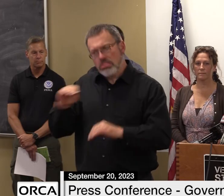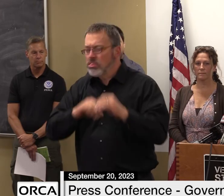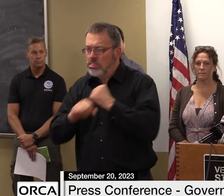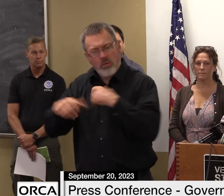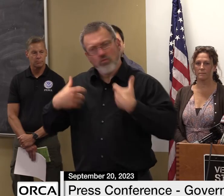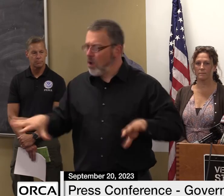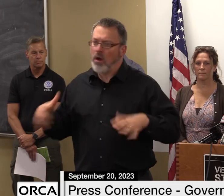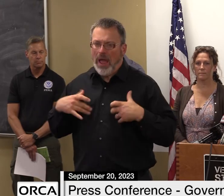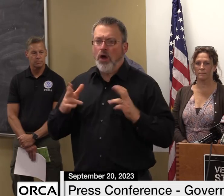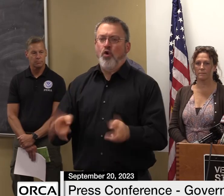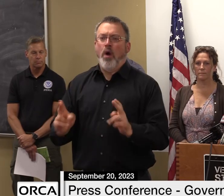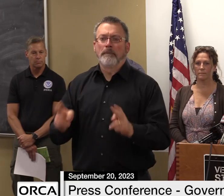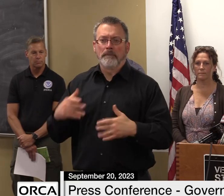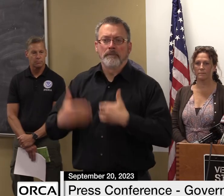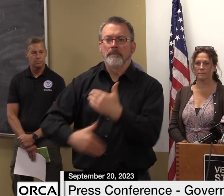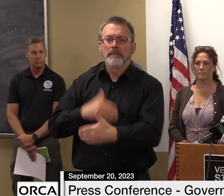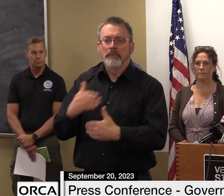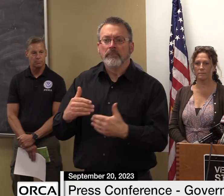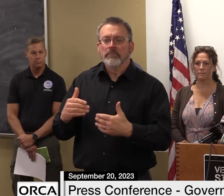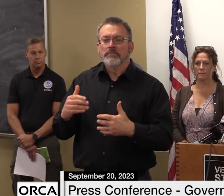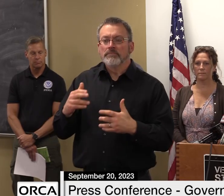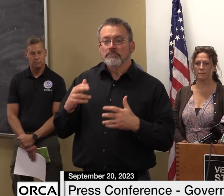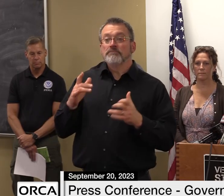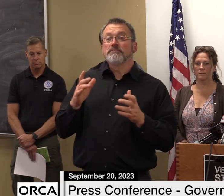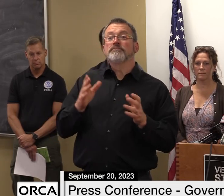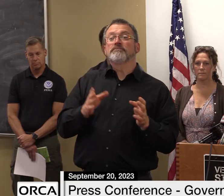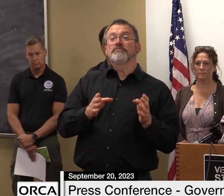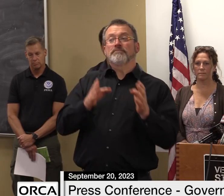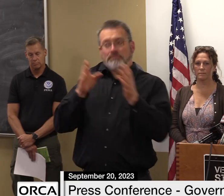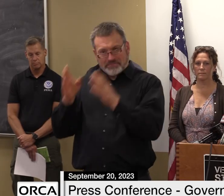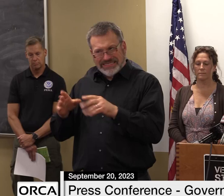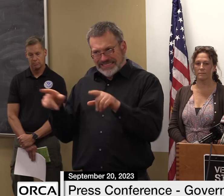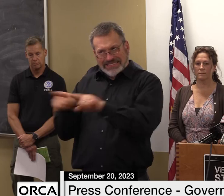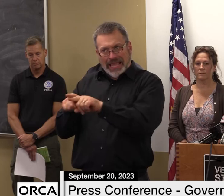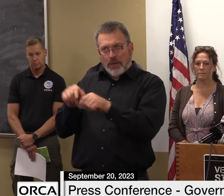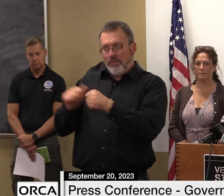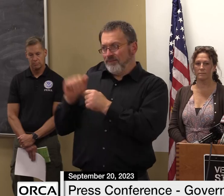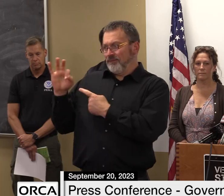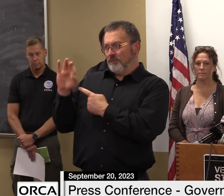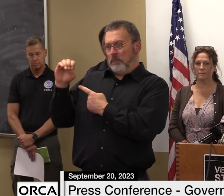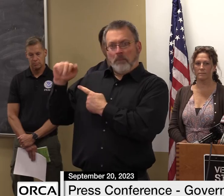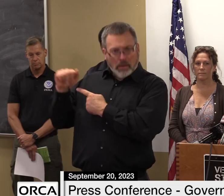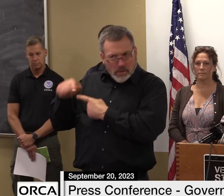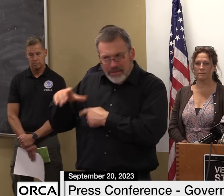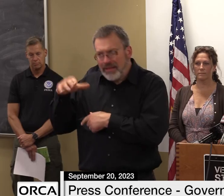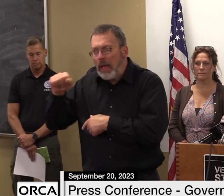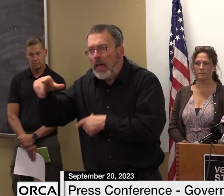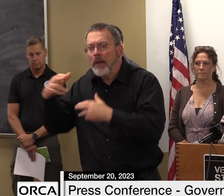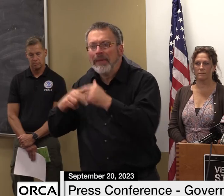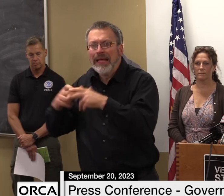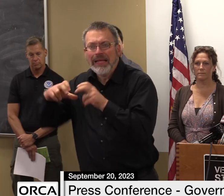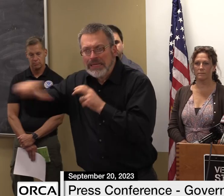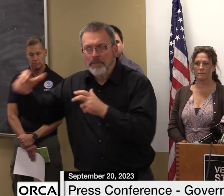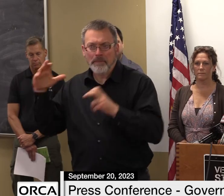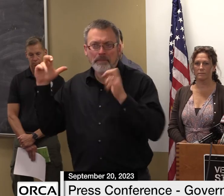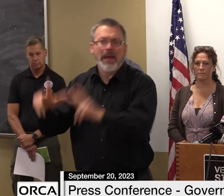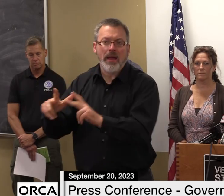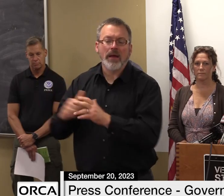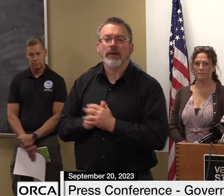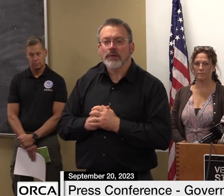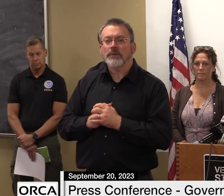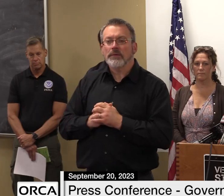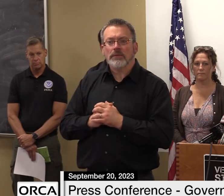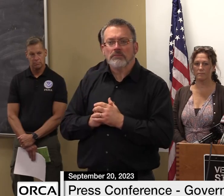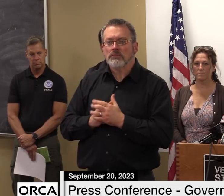buildings livable again. We will continue to work as fast as we can to get the money out the door and hope that this added